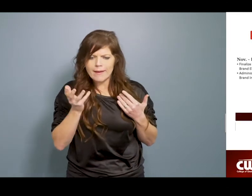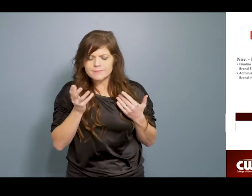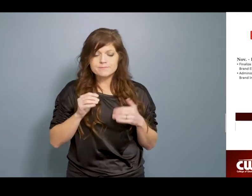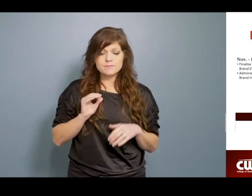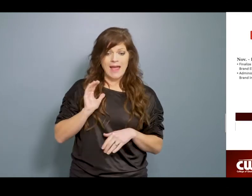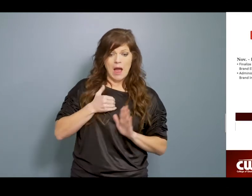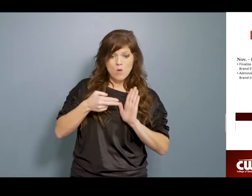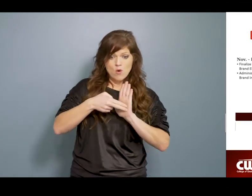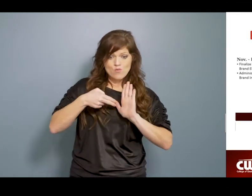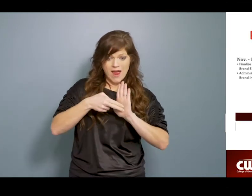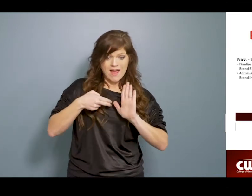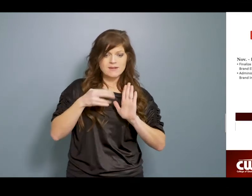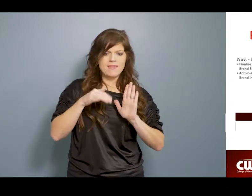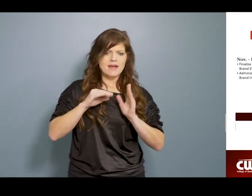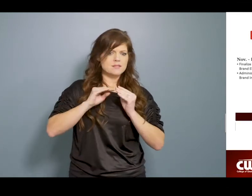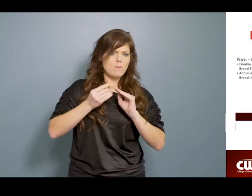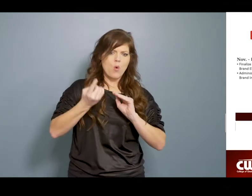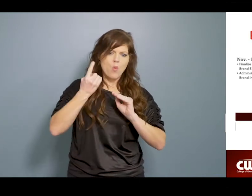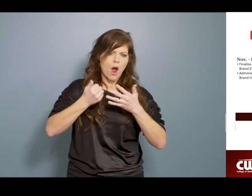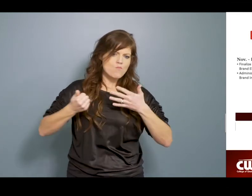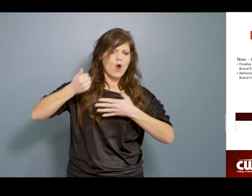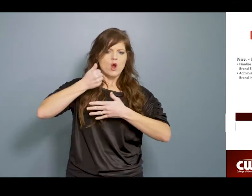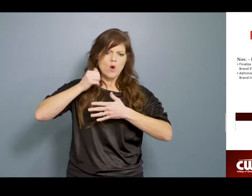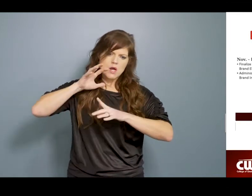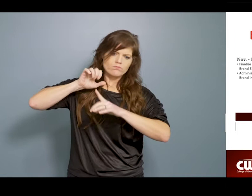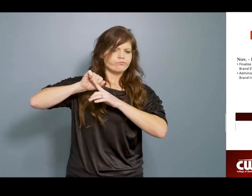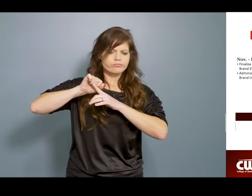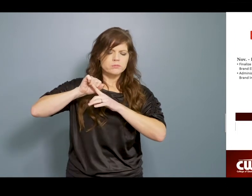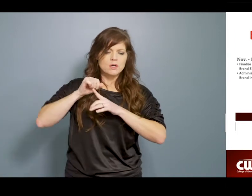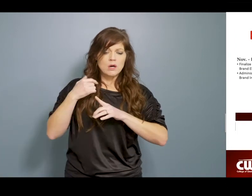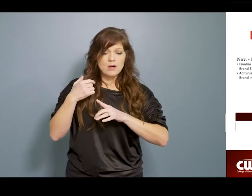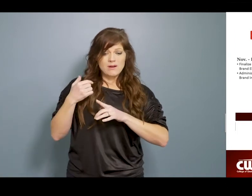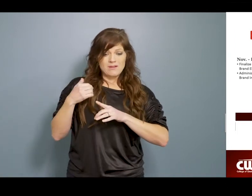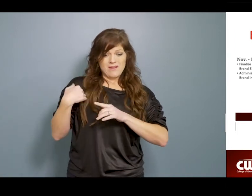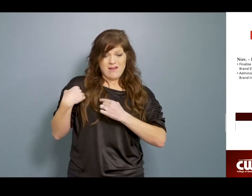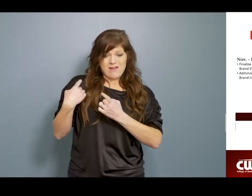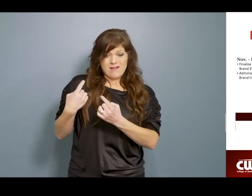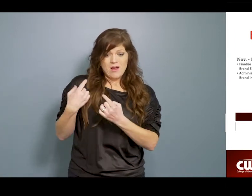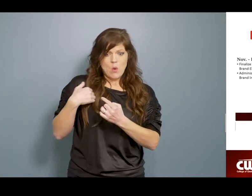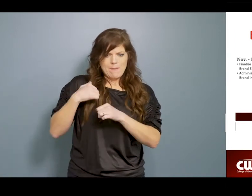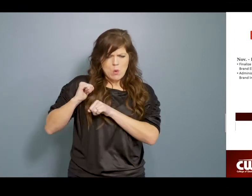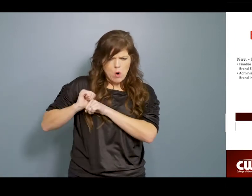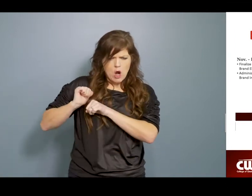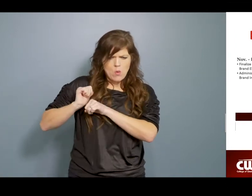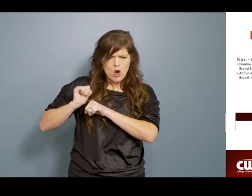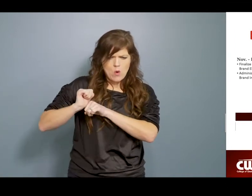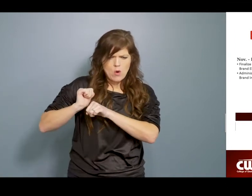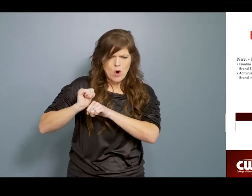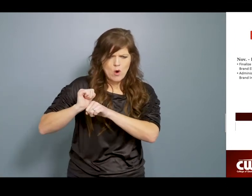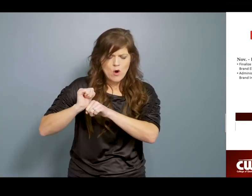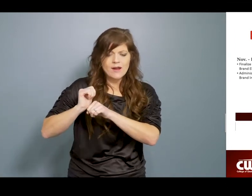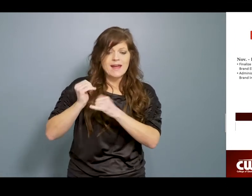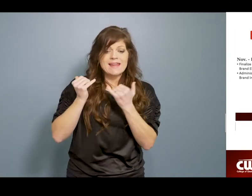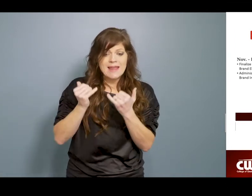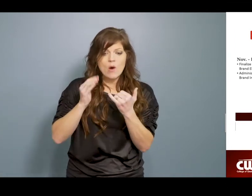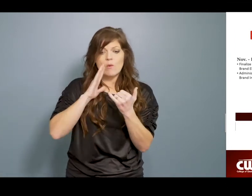is our number one priority. We've done a lot of work to get ourselves to this point, but the new brand will kick off with the recruitment of our